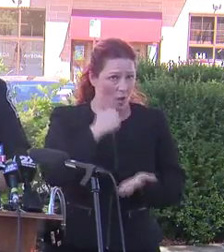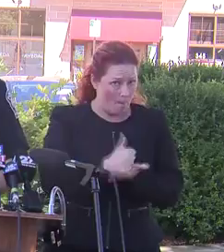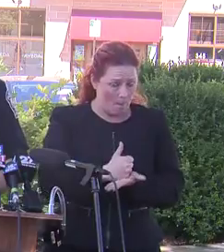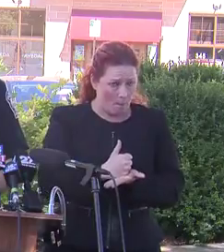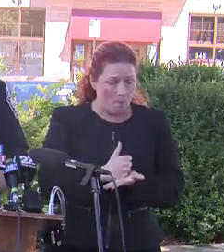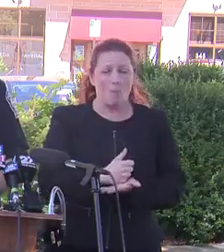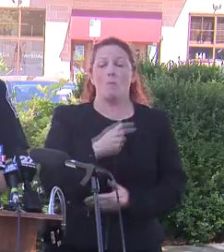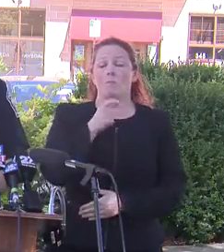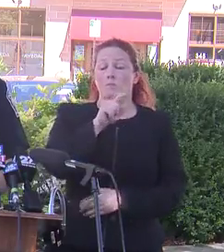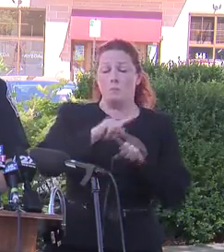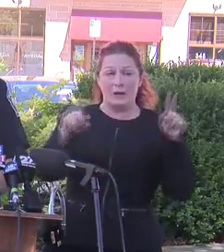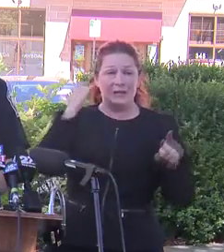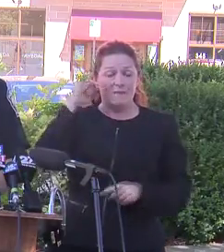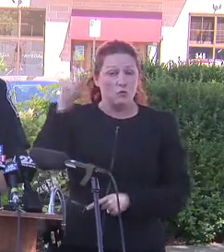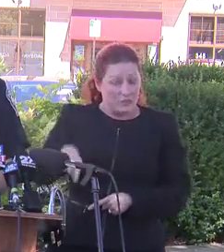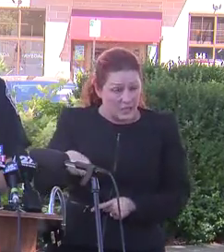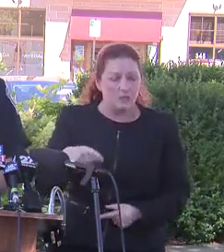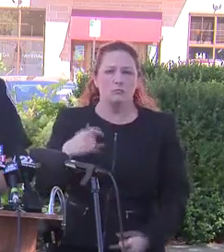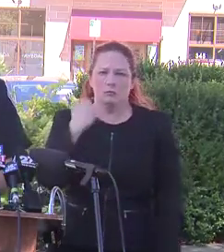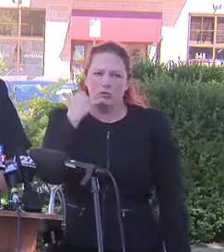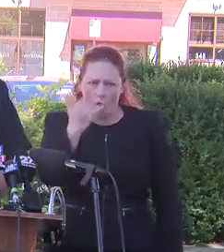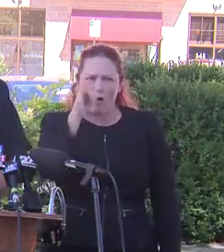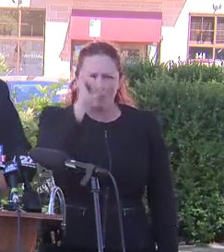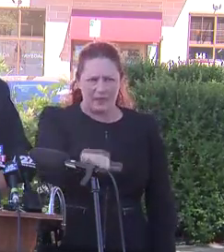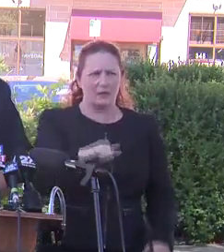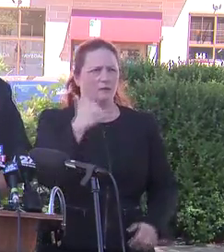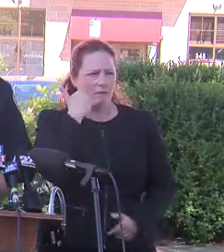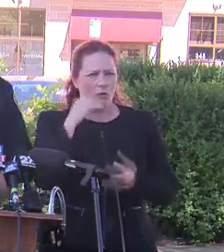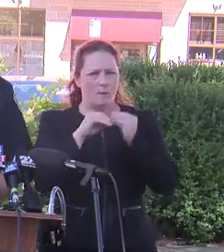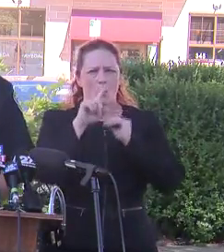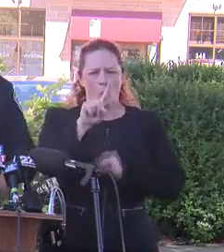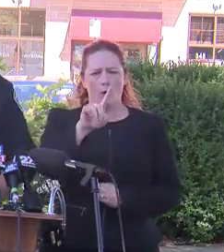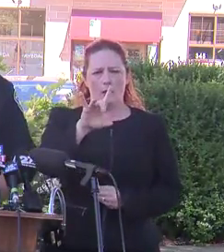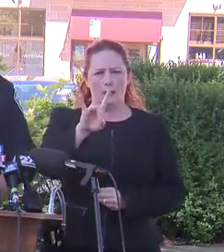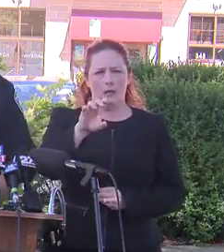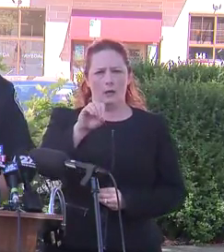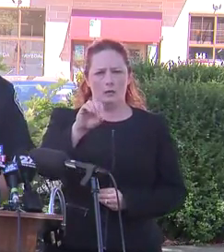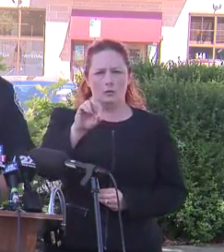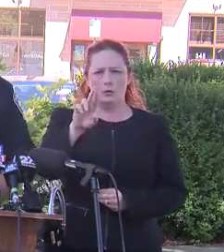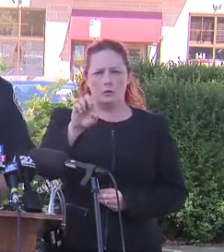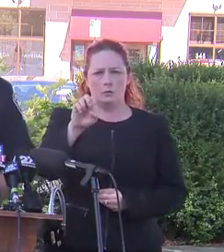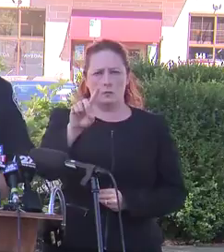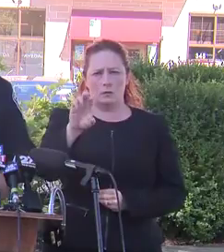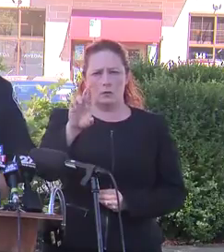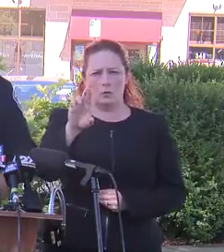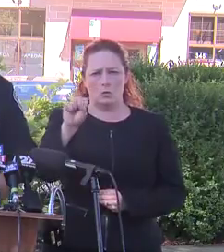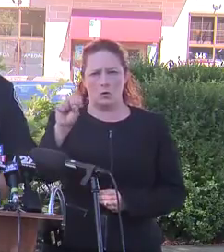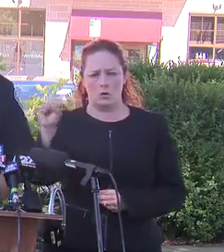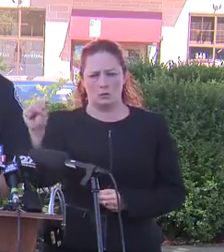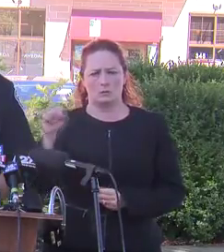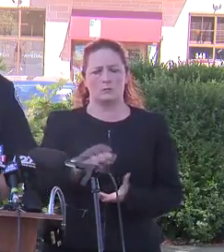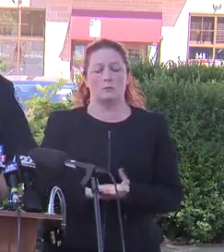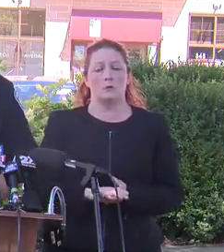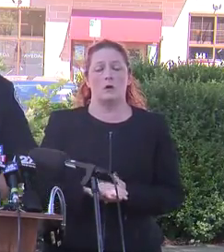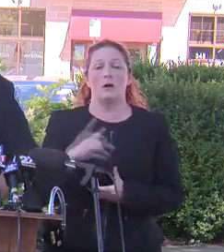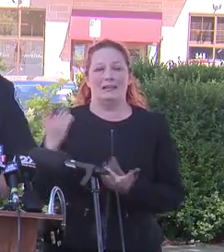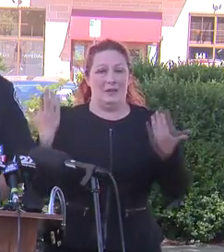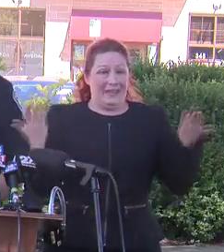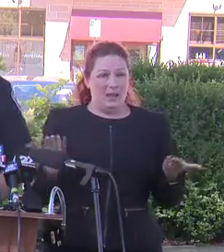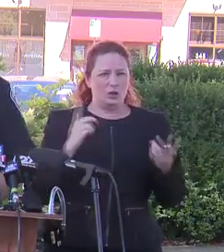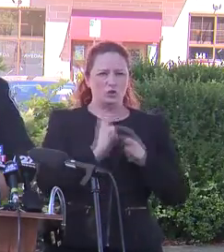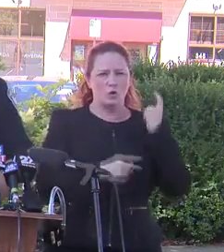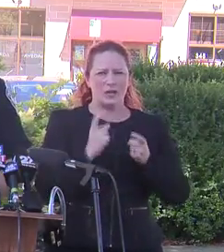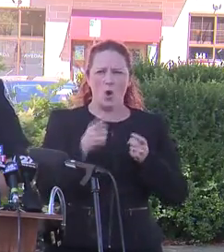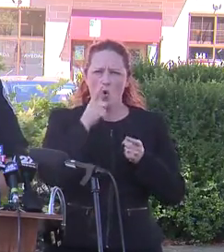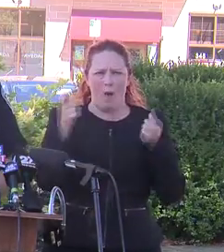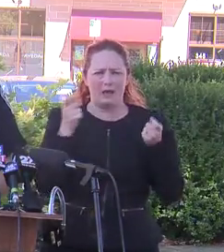asked to call that number. All donations are now being handled by the Sunshine Place, which is a local organization here in Sun